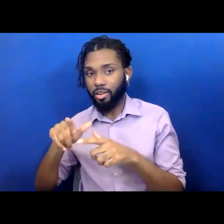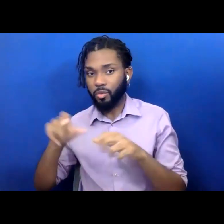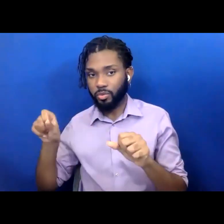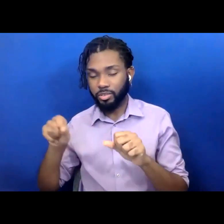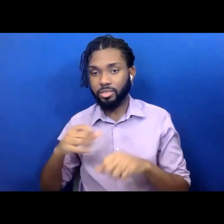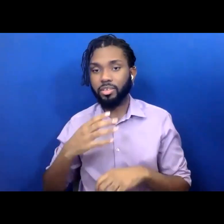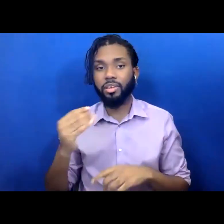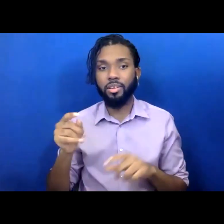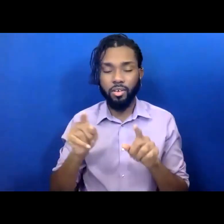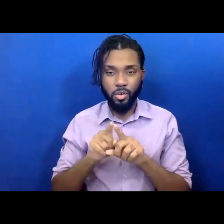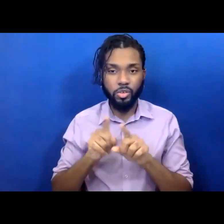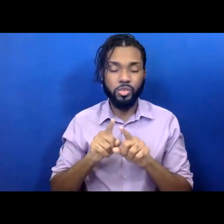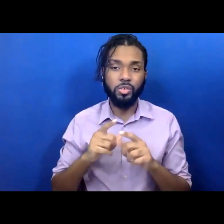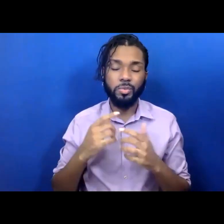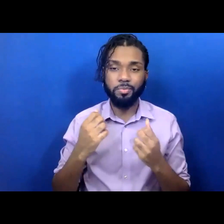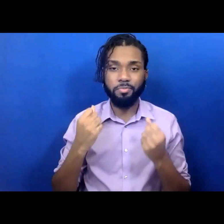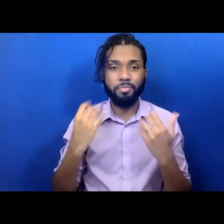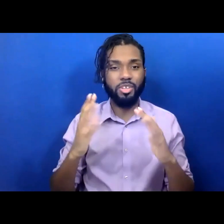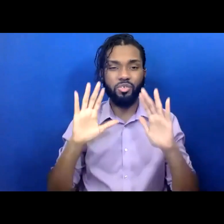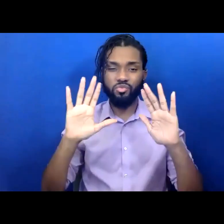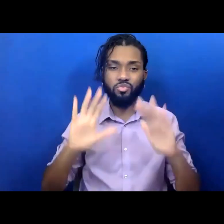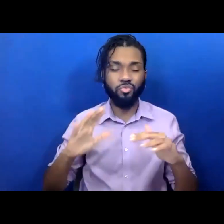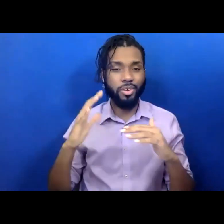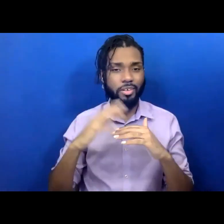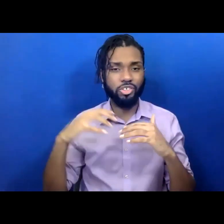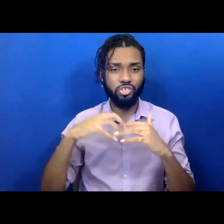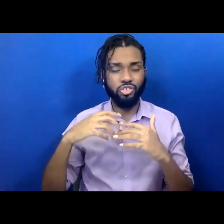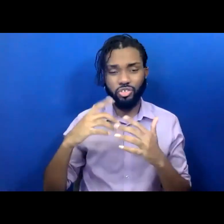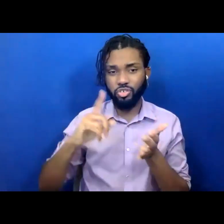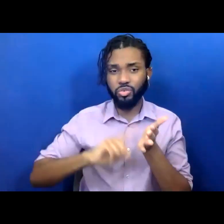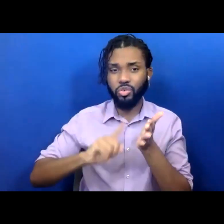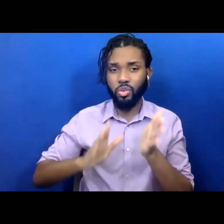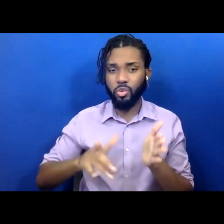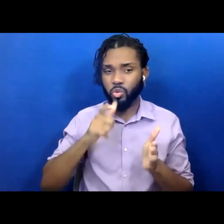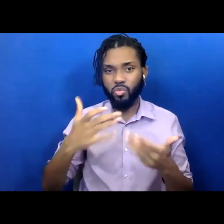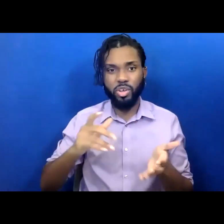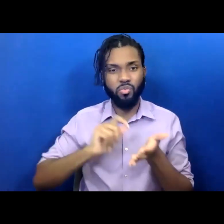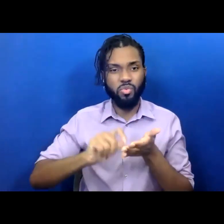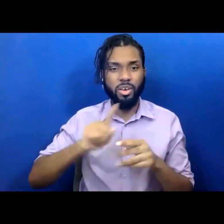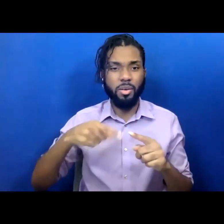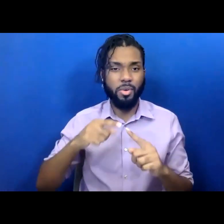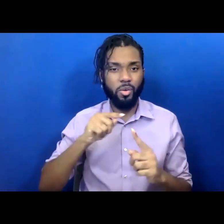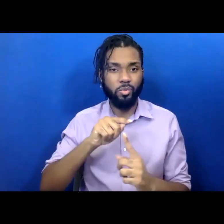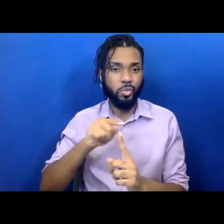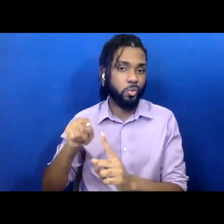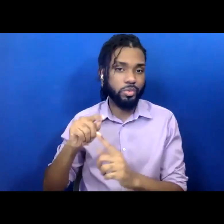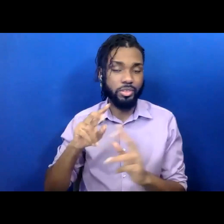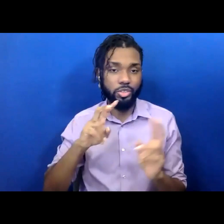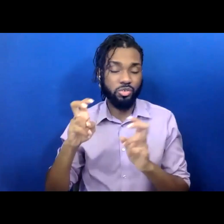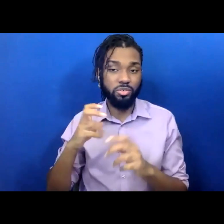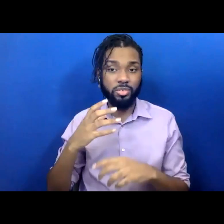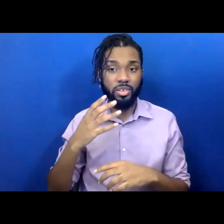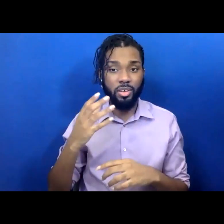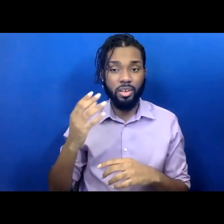lot of great Indigenous scholars who've written about these issues that I would want to go into